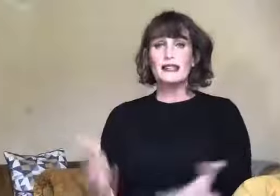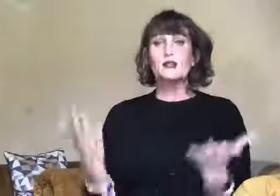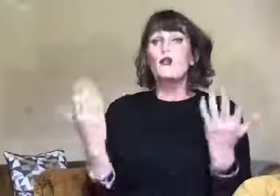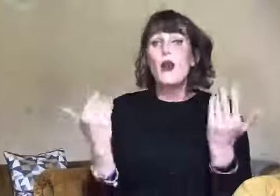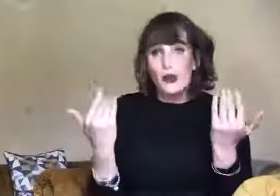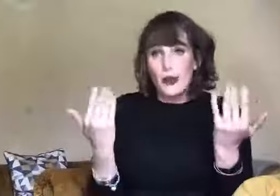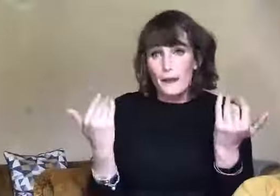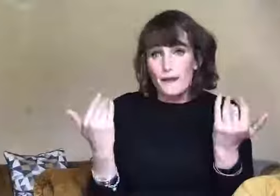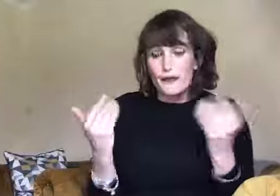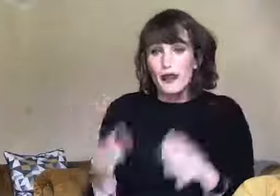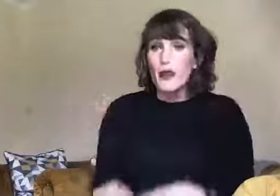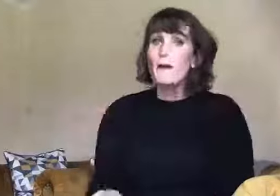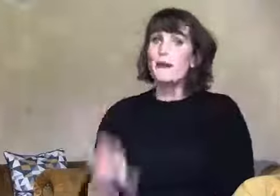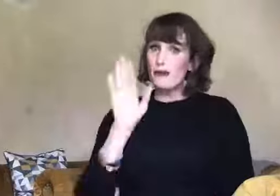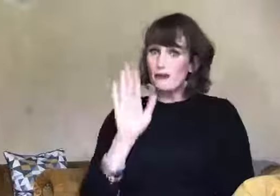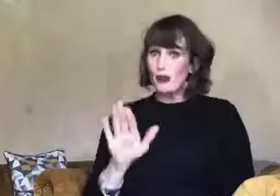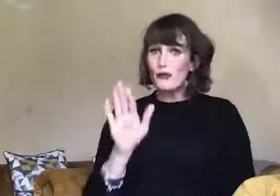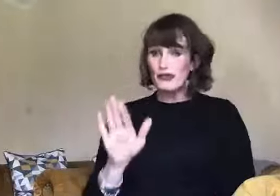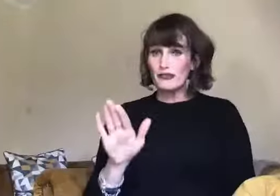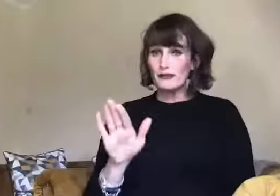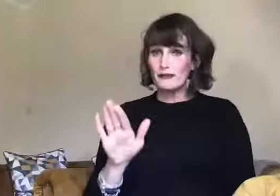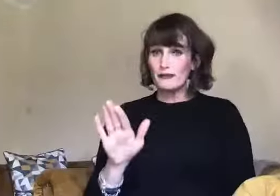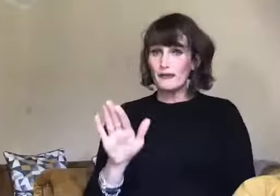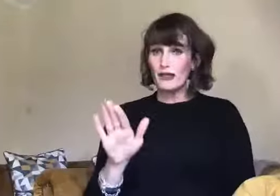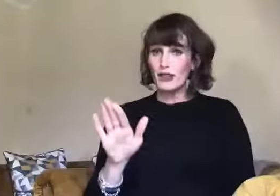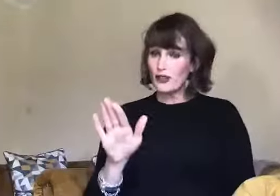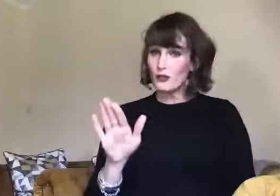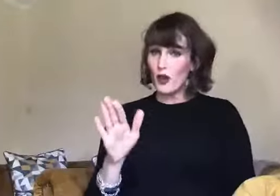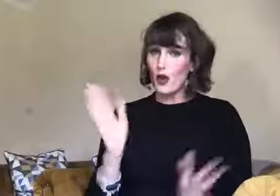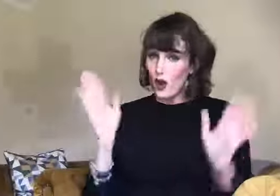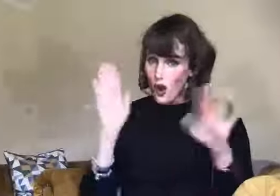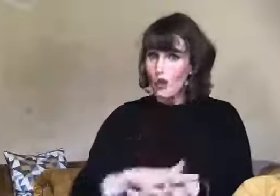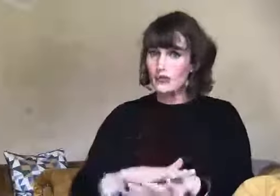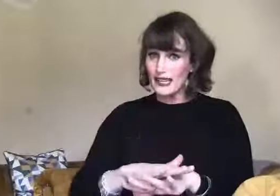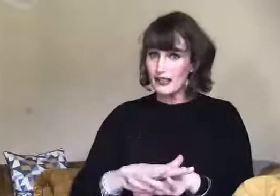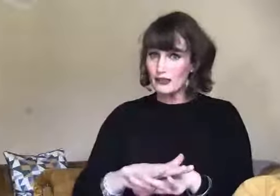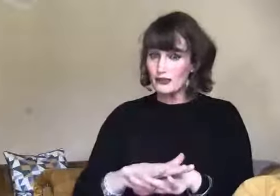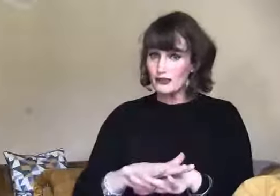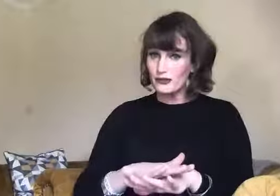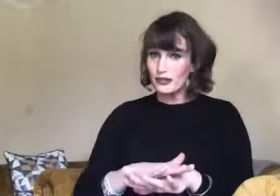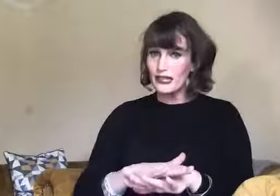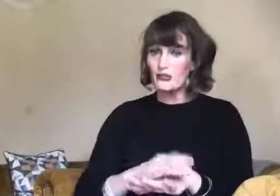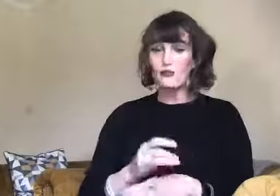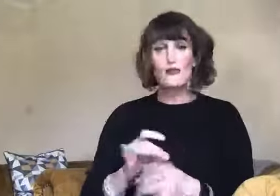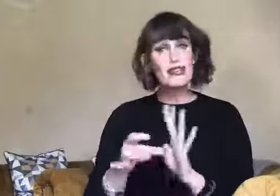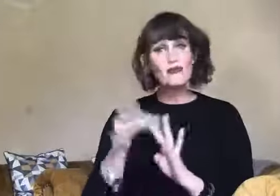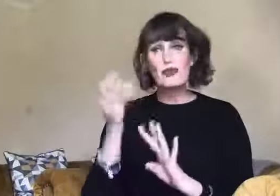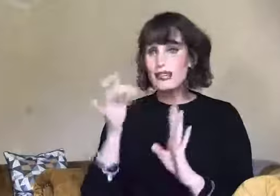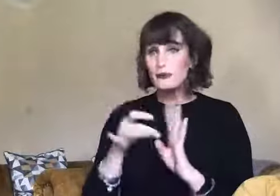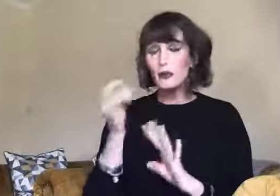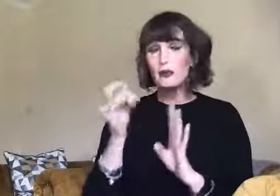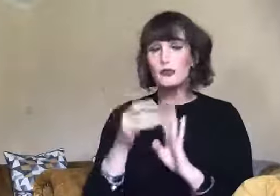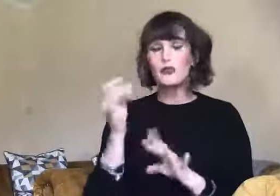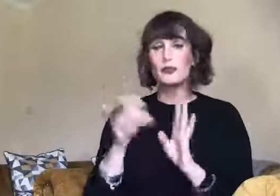it's welcome. But at the moment, because we're on lockdown, it's really, really important that we